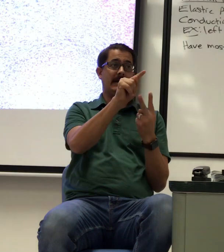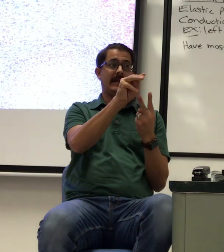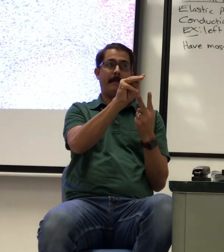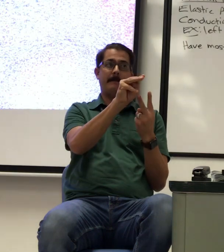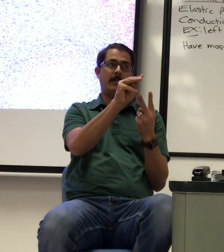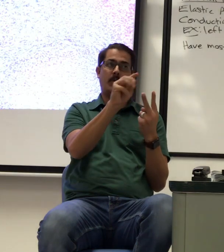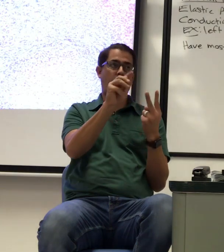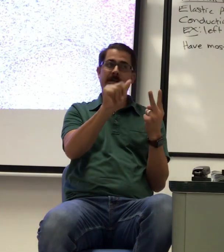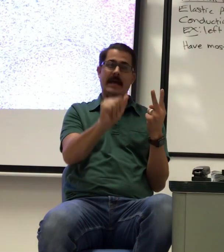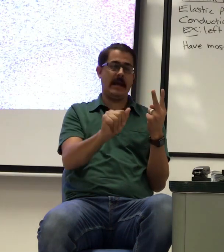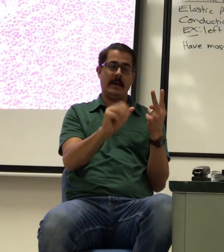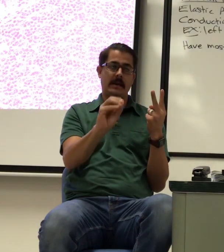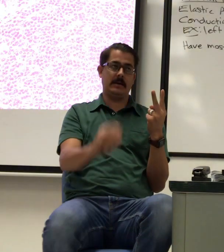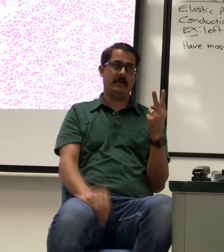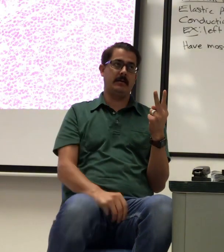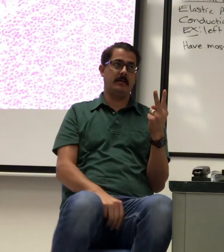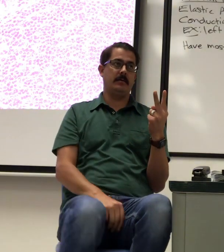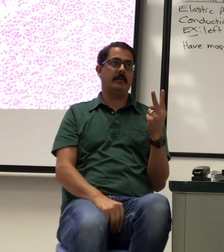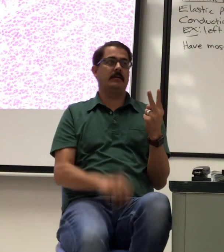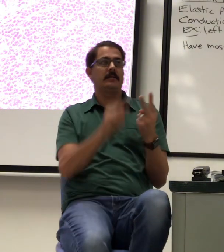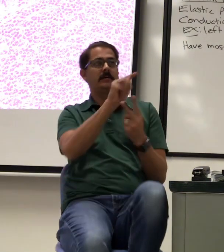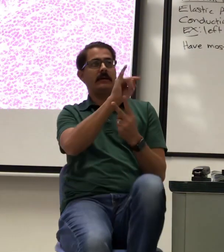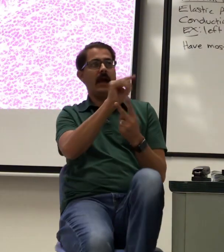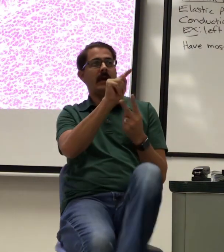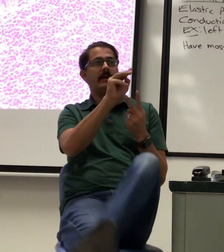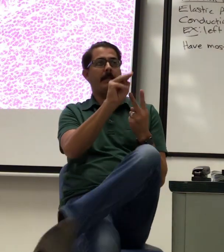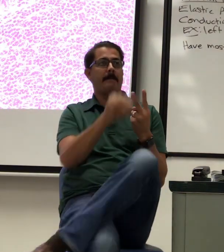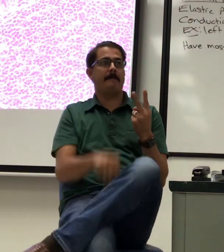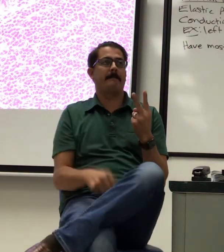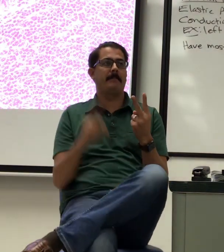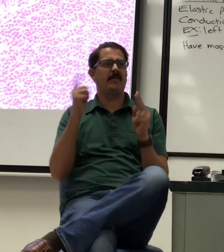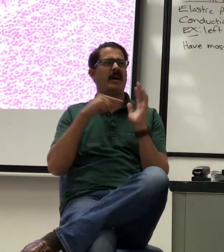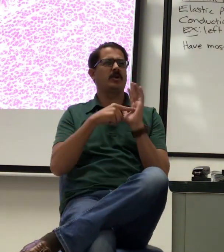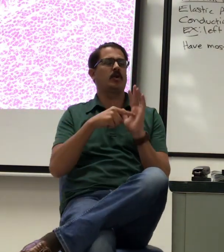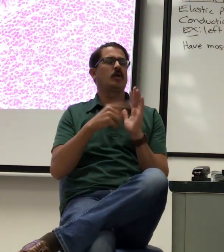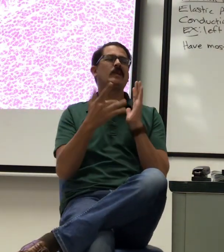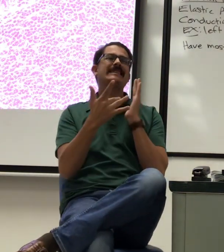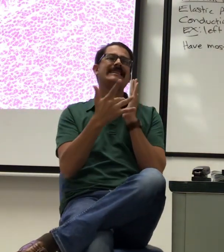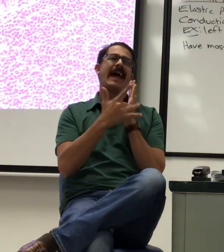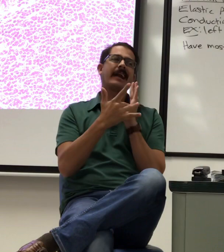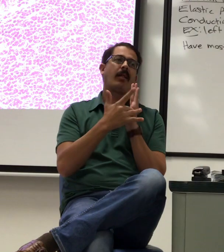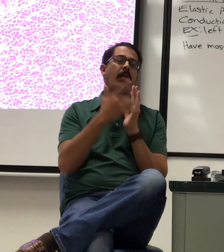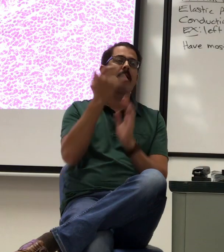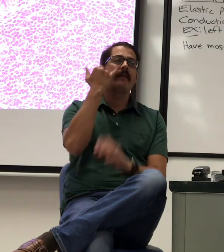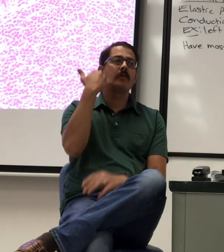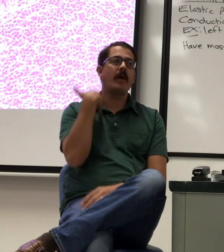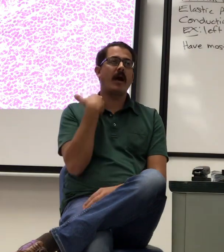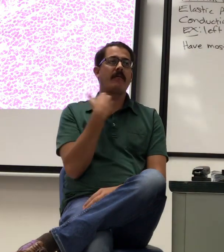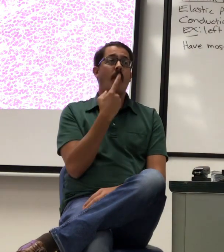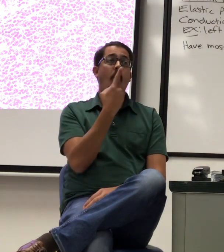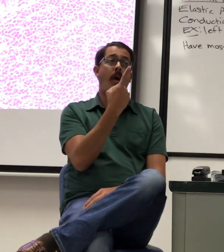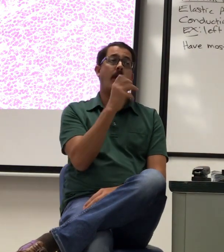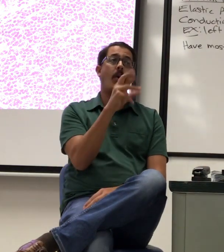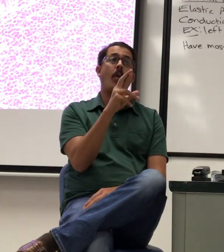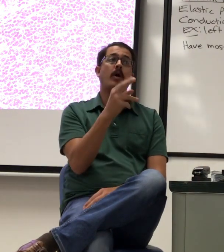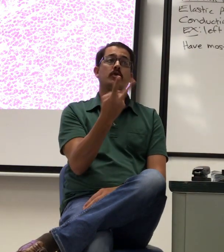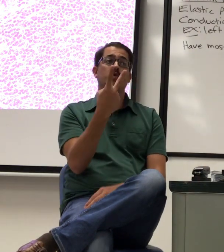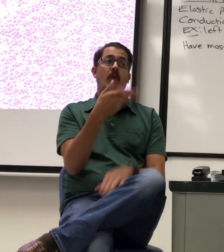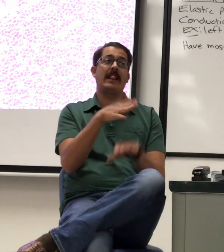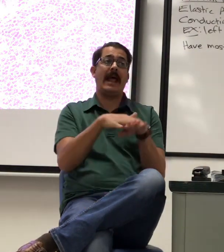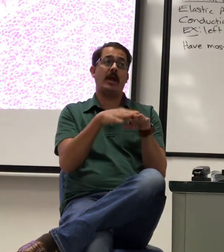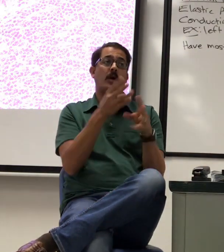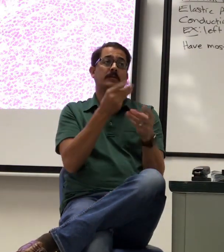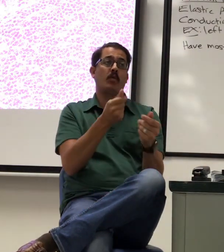TA. And here I kind of point to them. To be technical, if you have one or two layers of